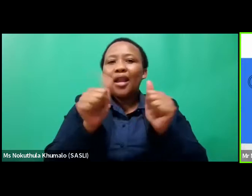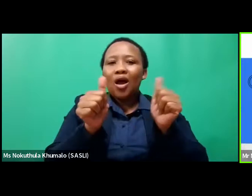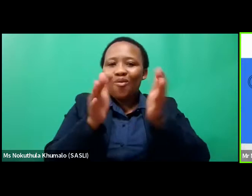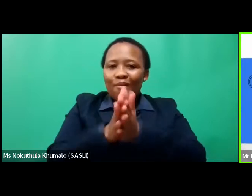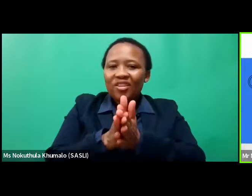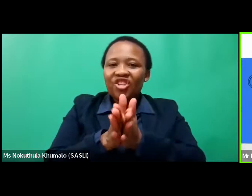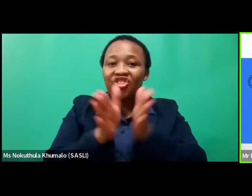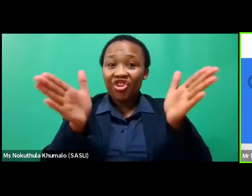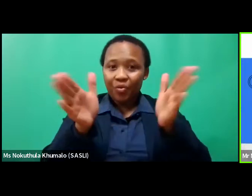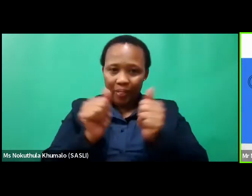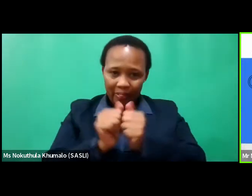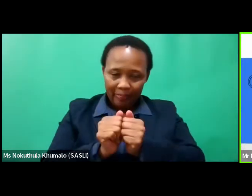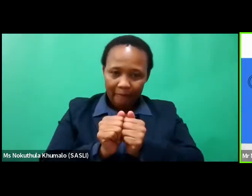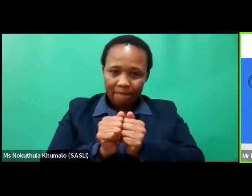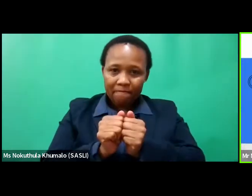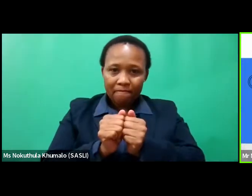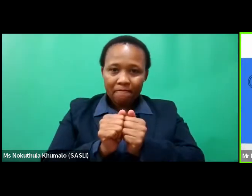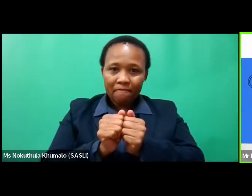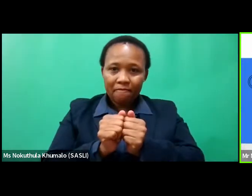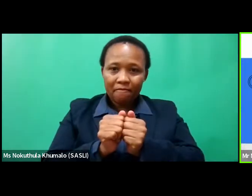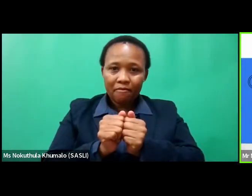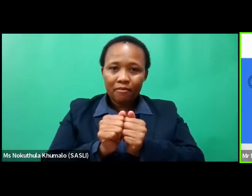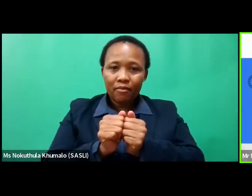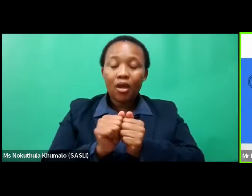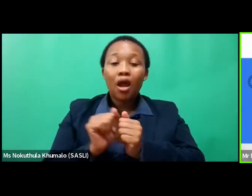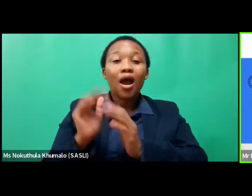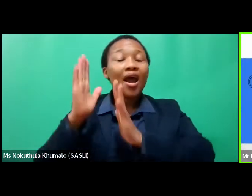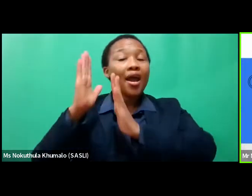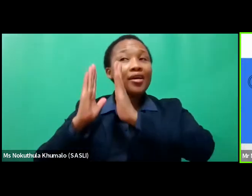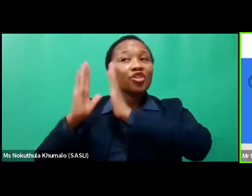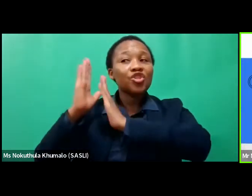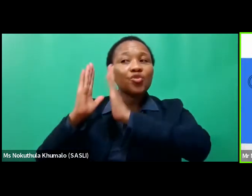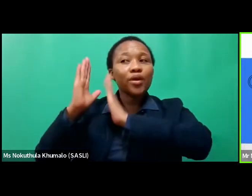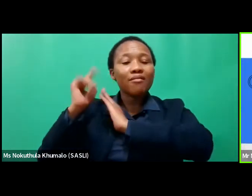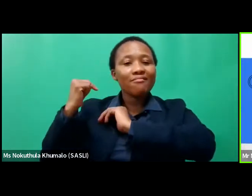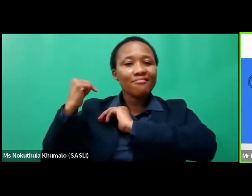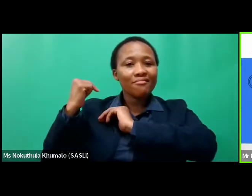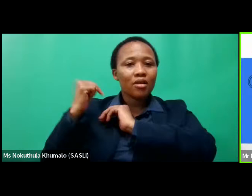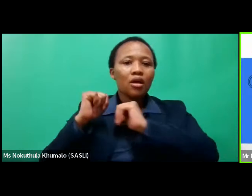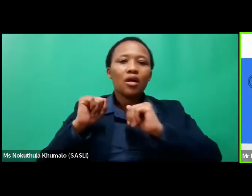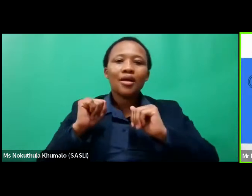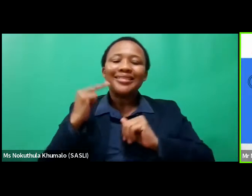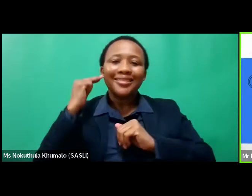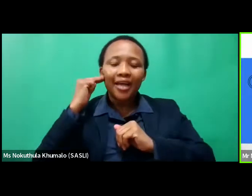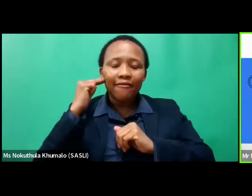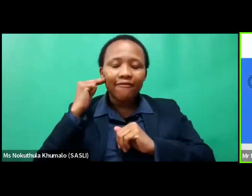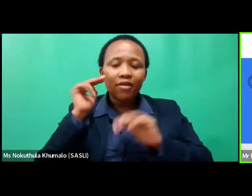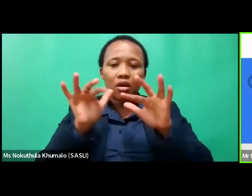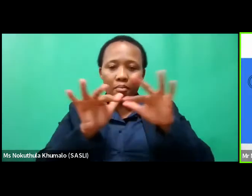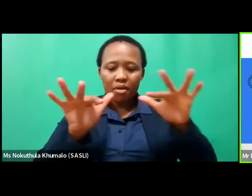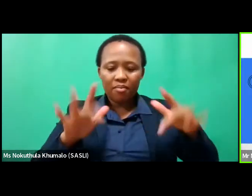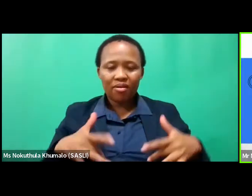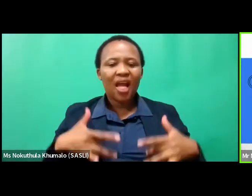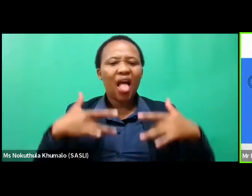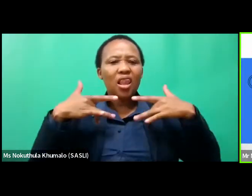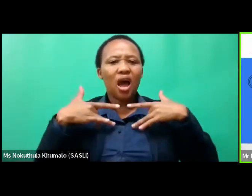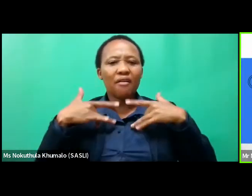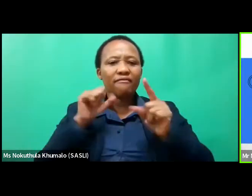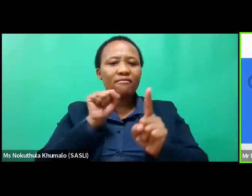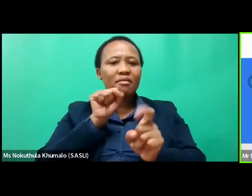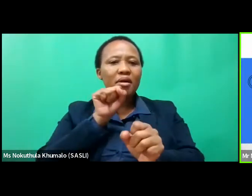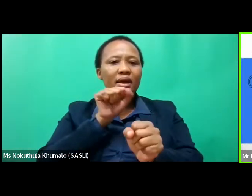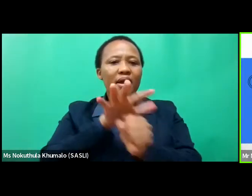how historically the lives of deaf people was impacted. It is